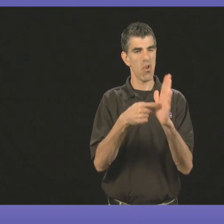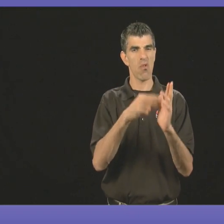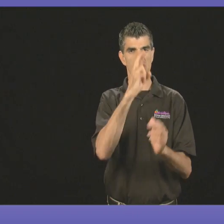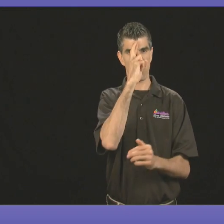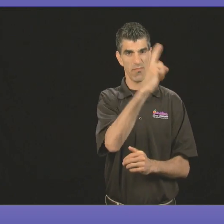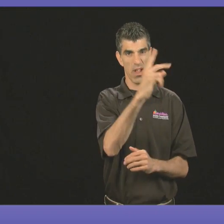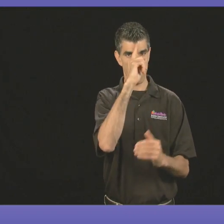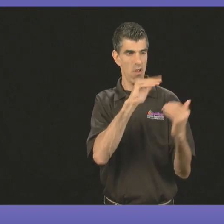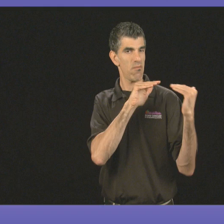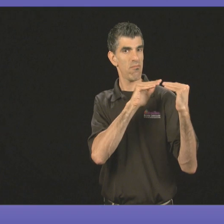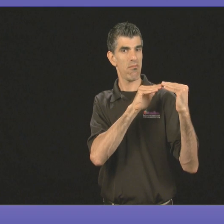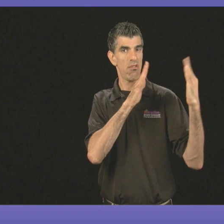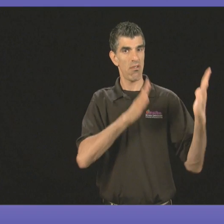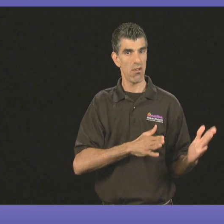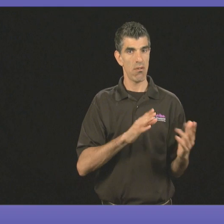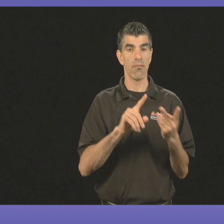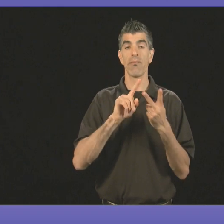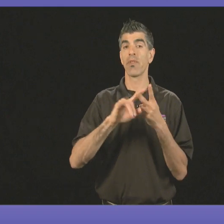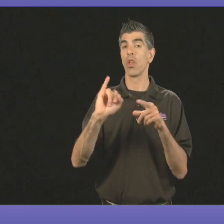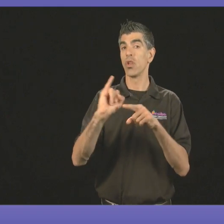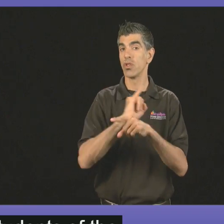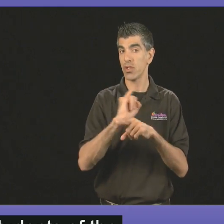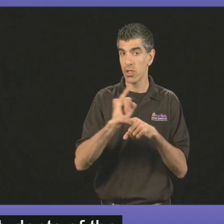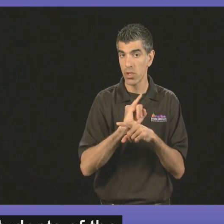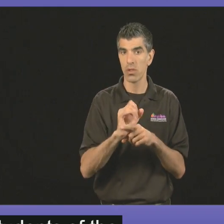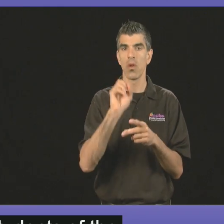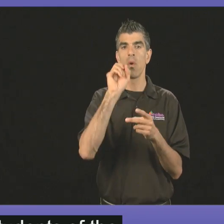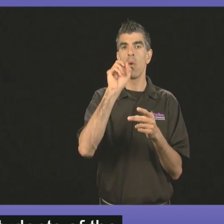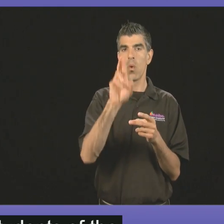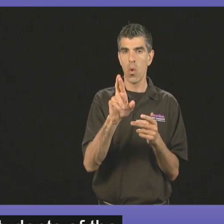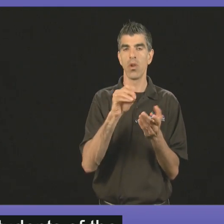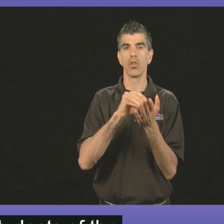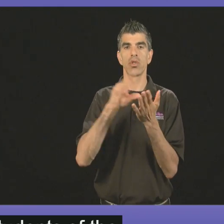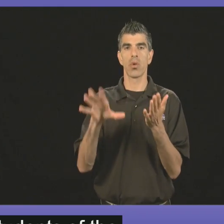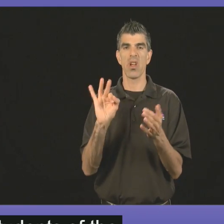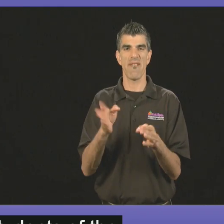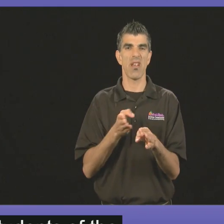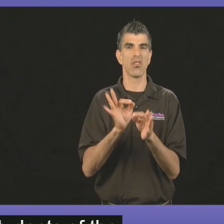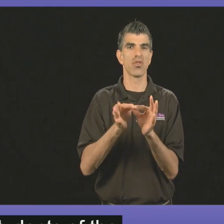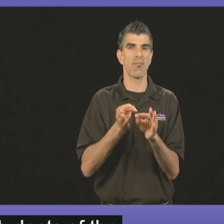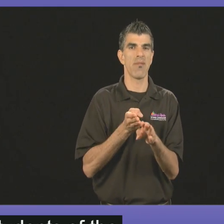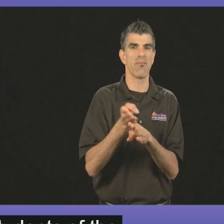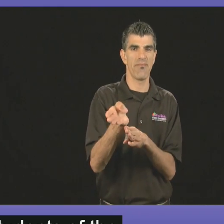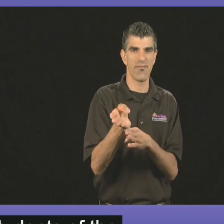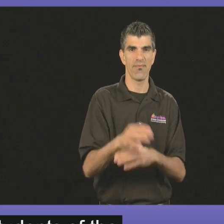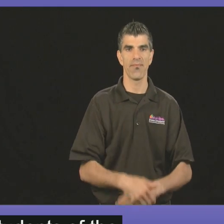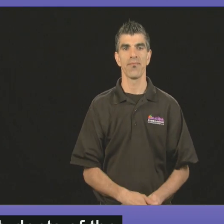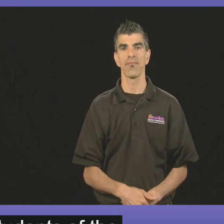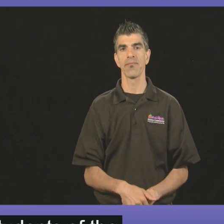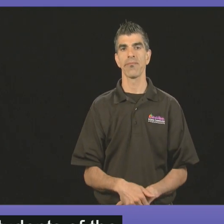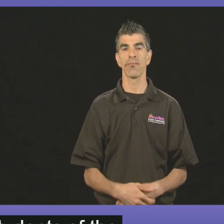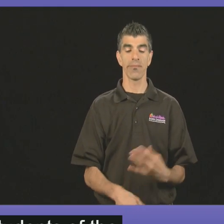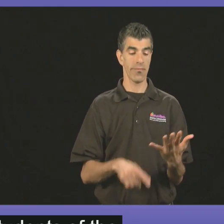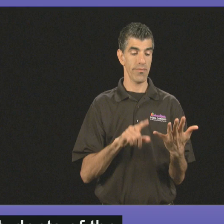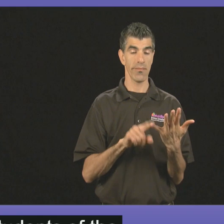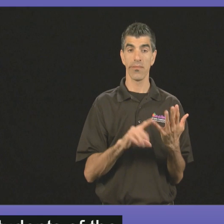Interpreters must show respect for colleagues, interns, and students of the interpreting